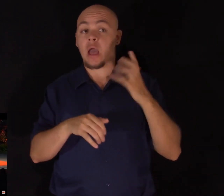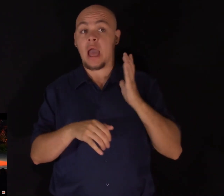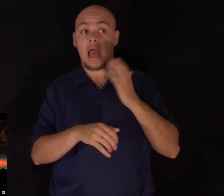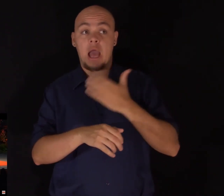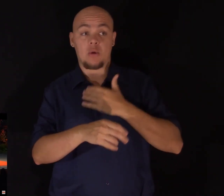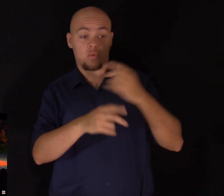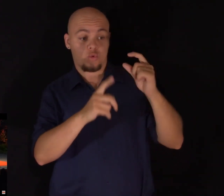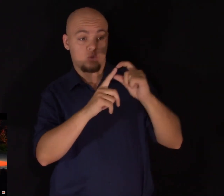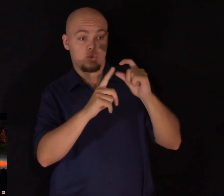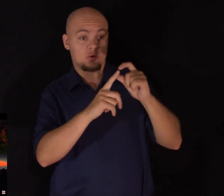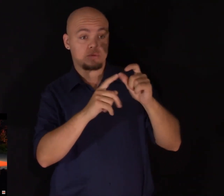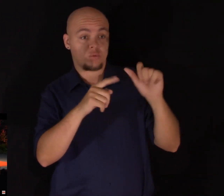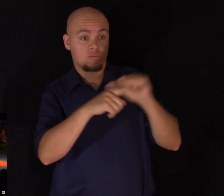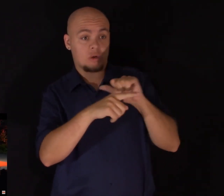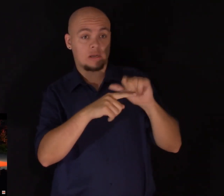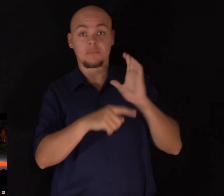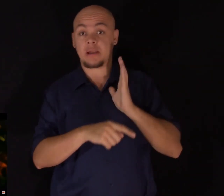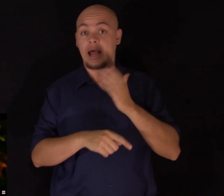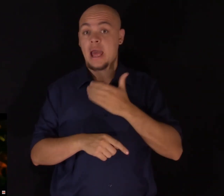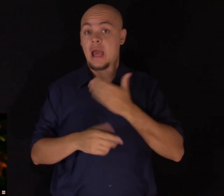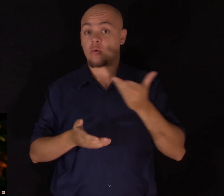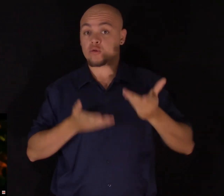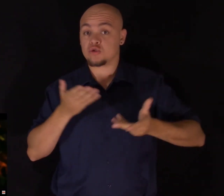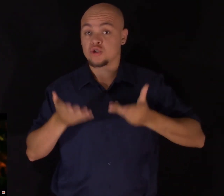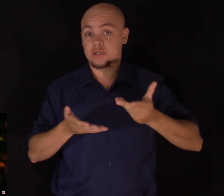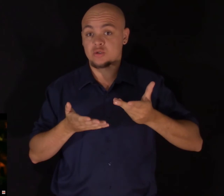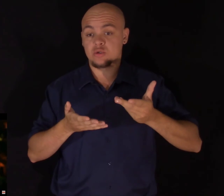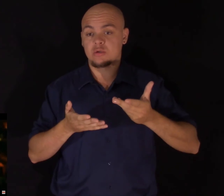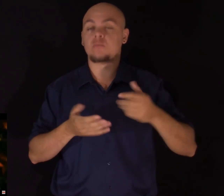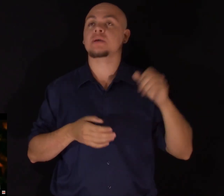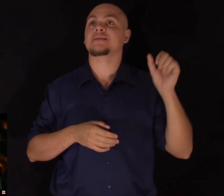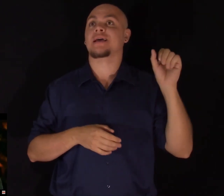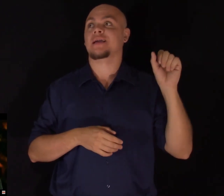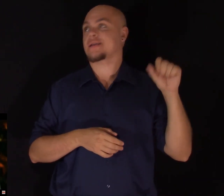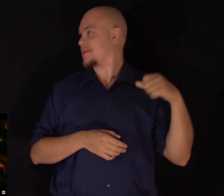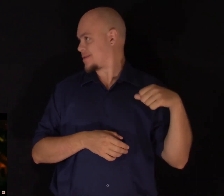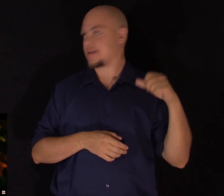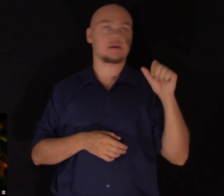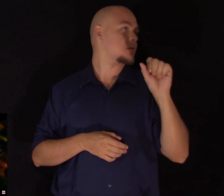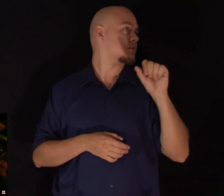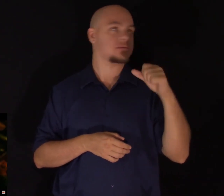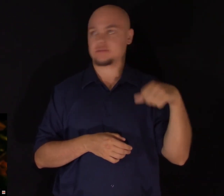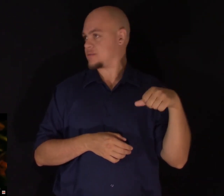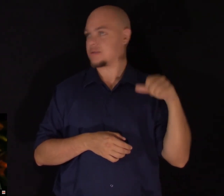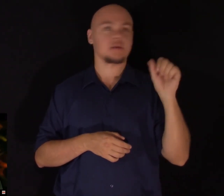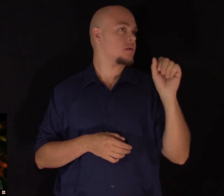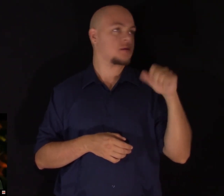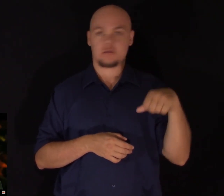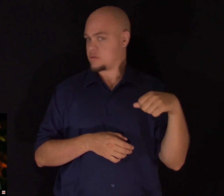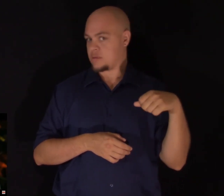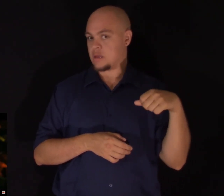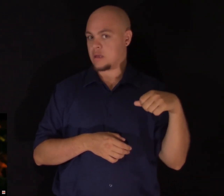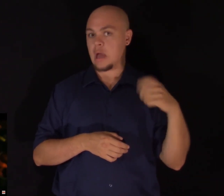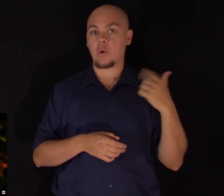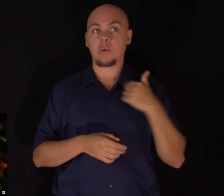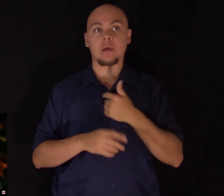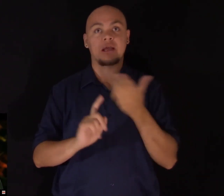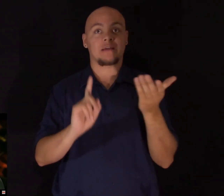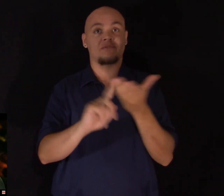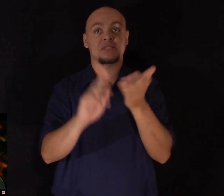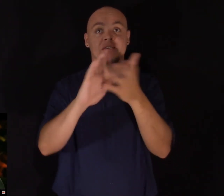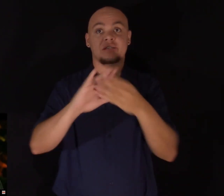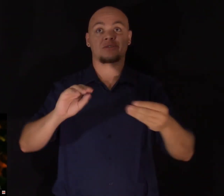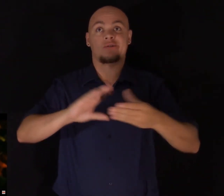rarely rehearse our gestures. We say yes, we shake our heads no. We tell very convincing stories, we slightly shrug our shoulders. We